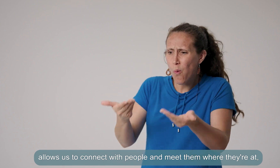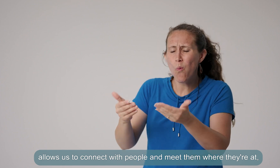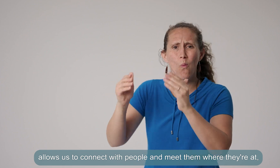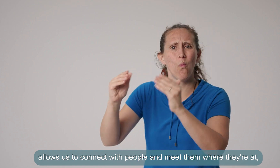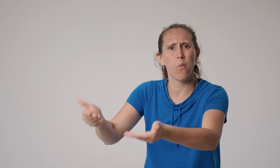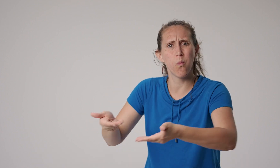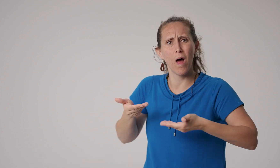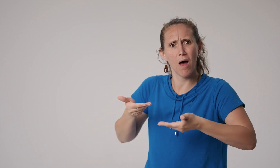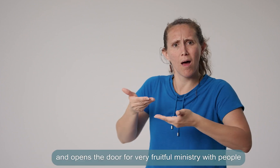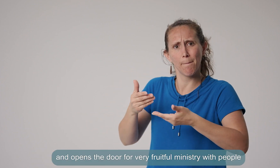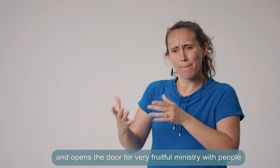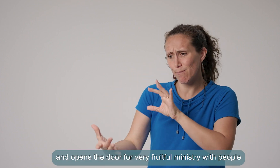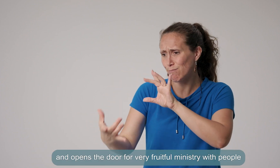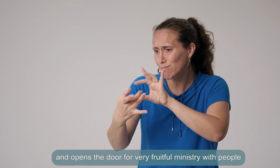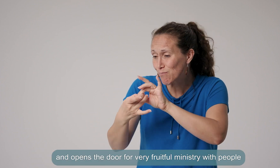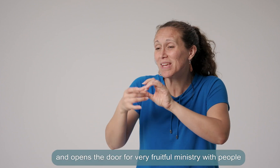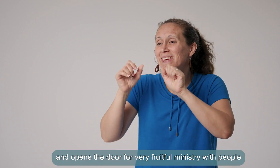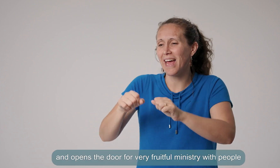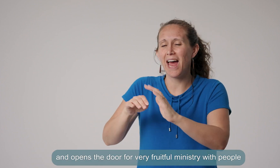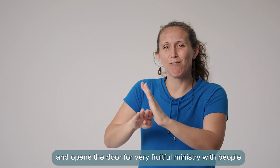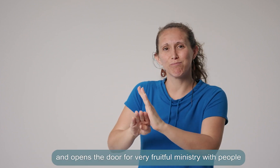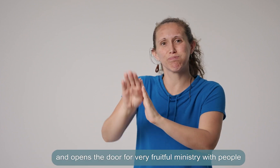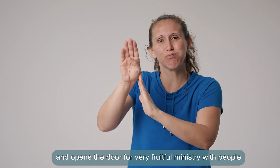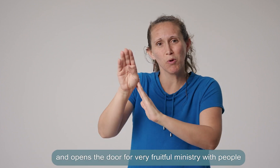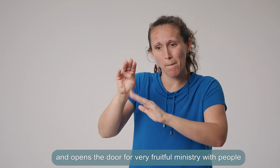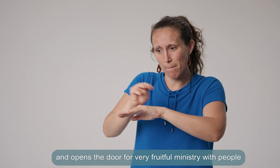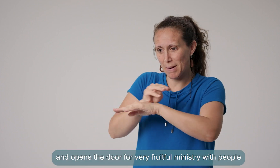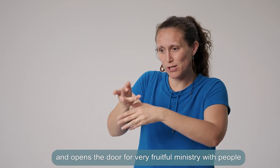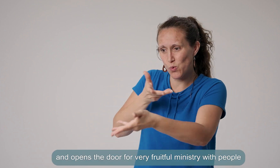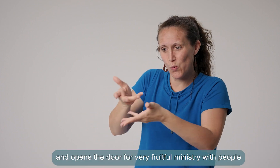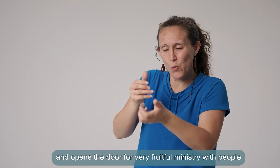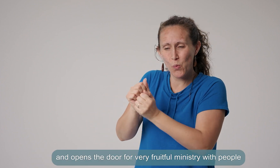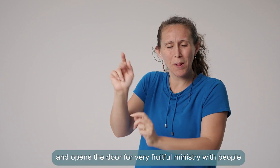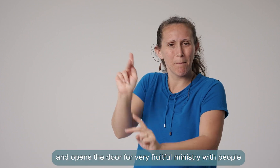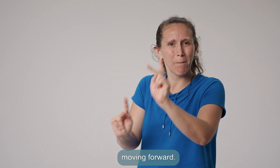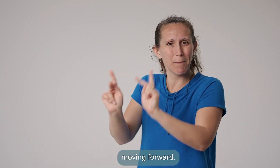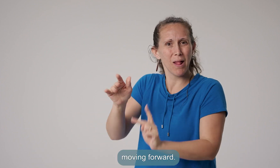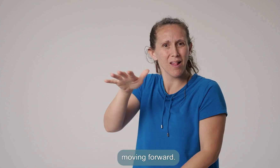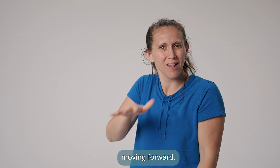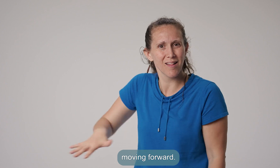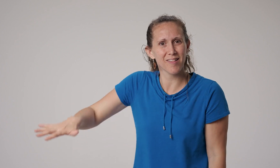at, and opens the door for very fruitful ministry with people moving forward.